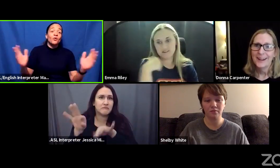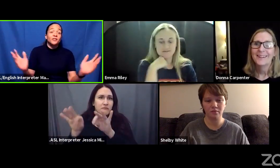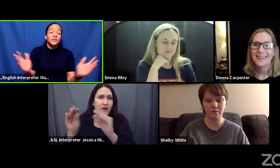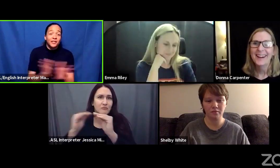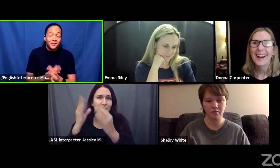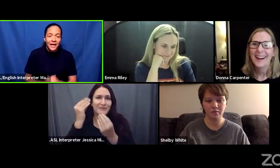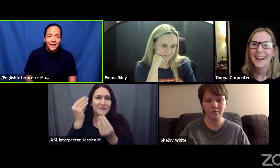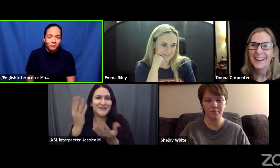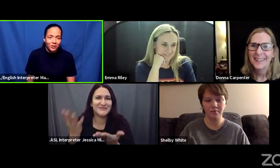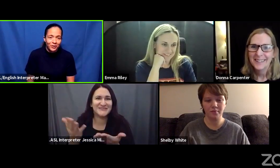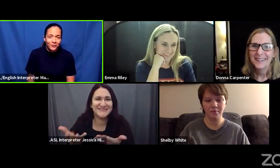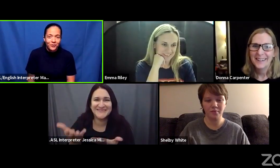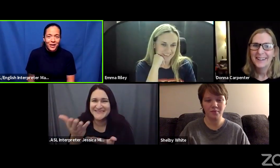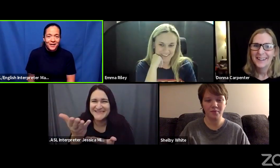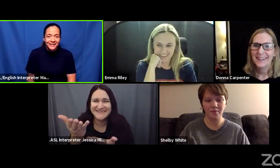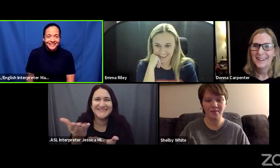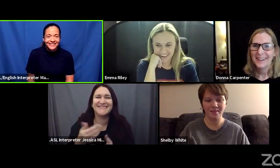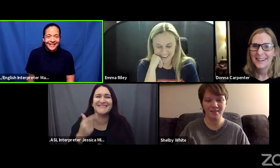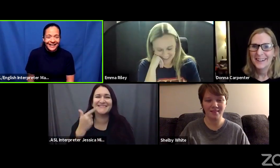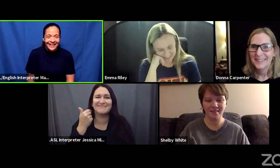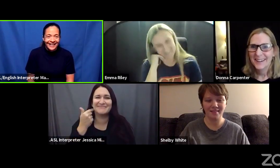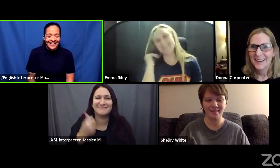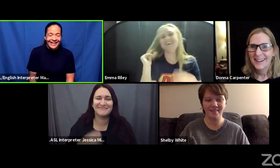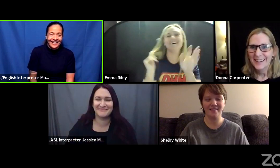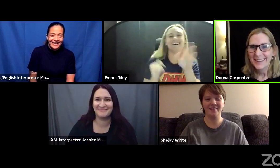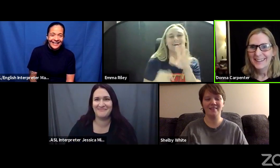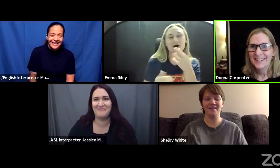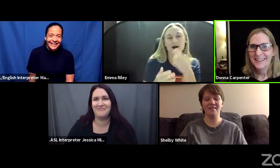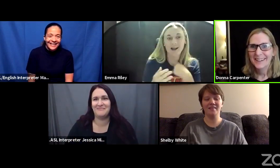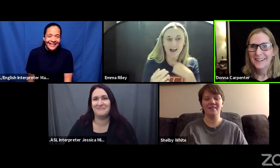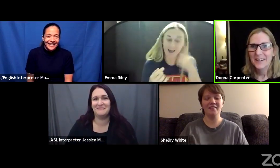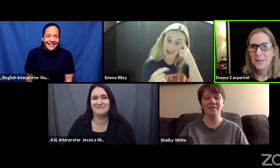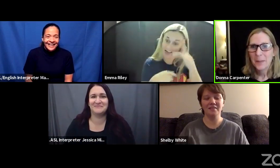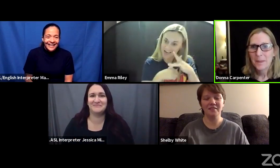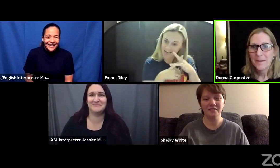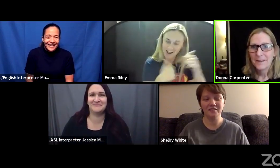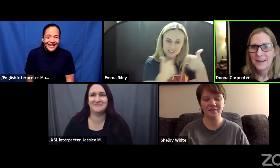information? Resources. I completely forgot.